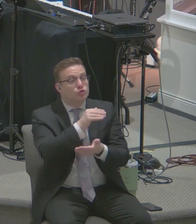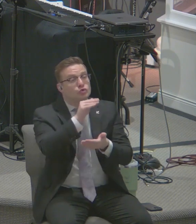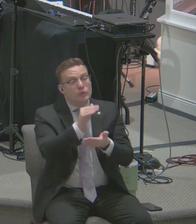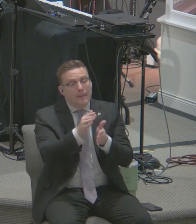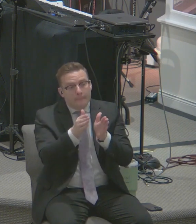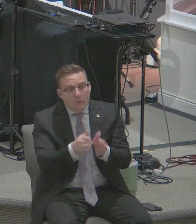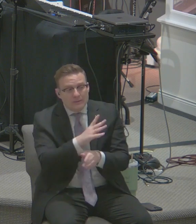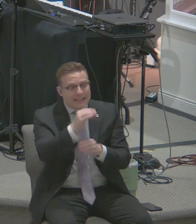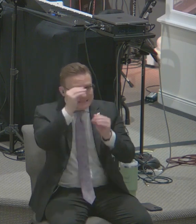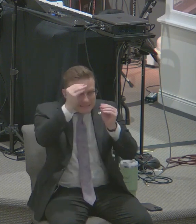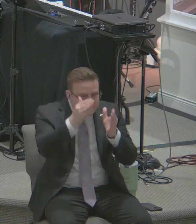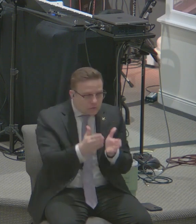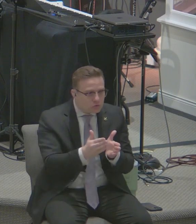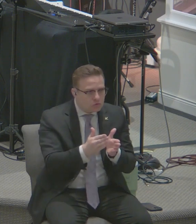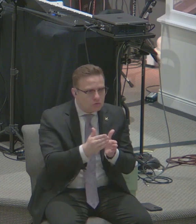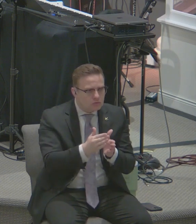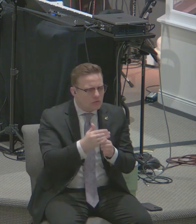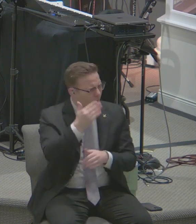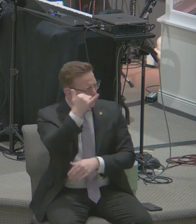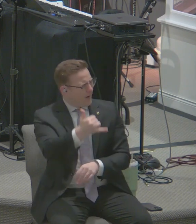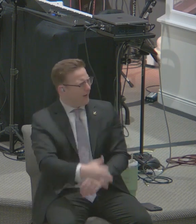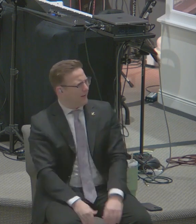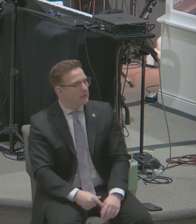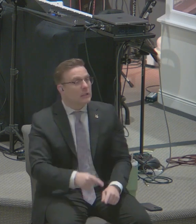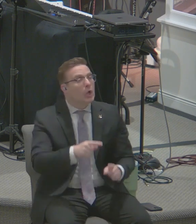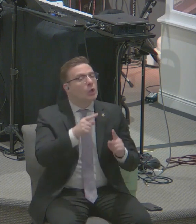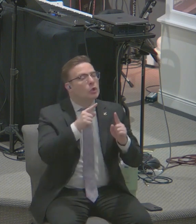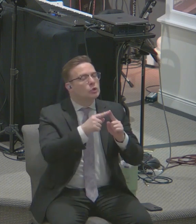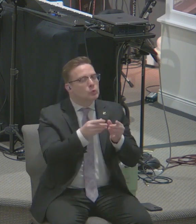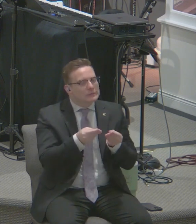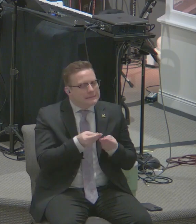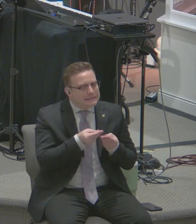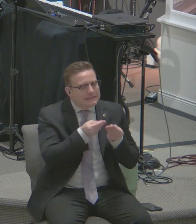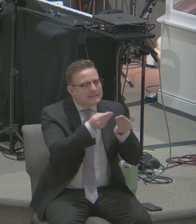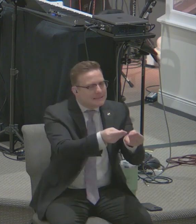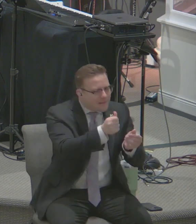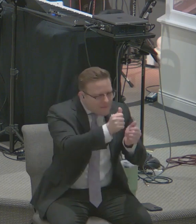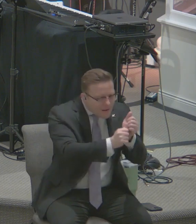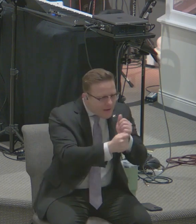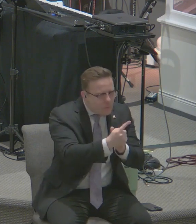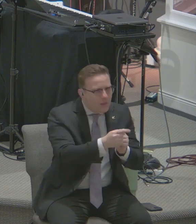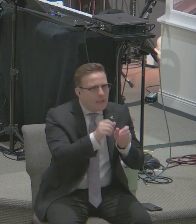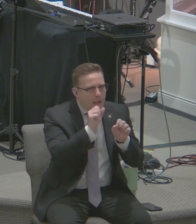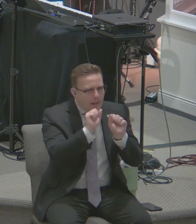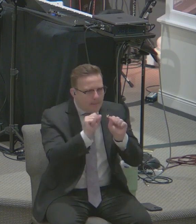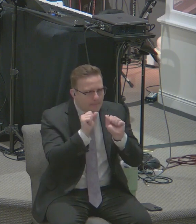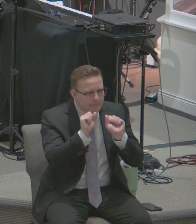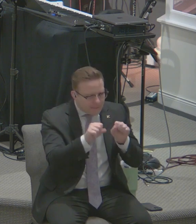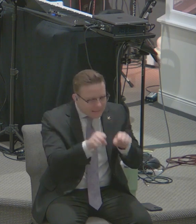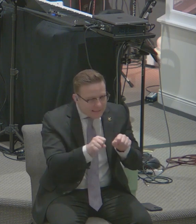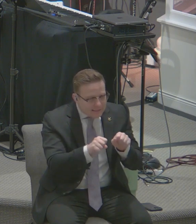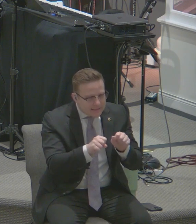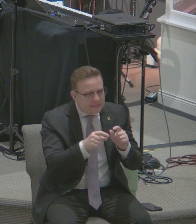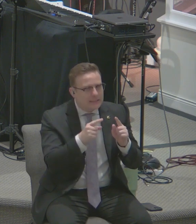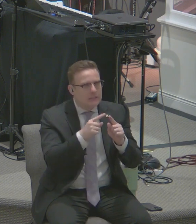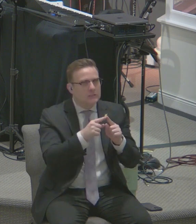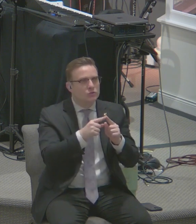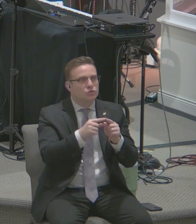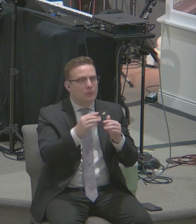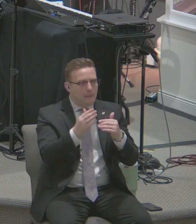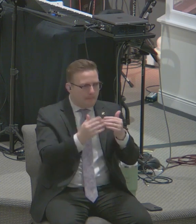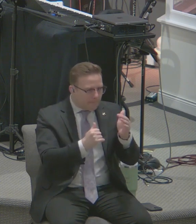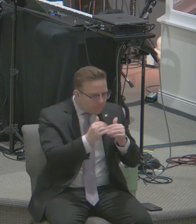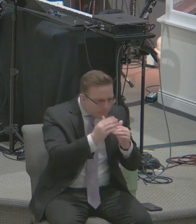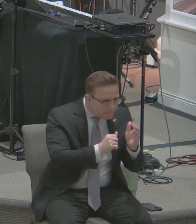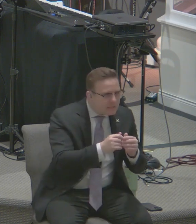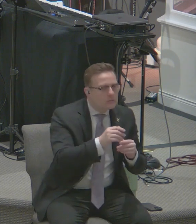shepherds and teachers. Why? To equip the saints for the work of ministry, for building up the